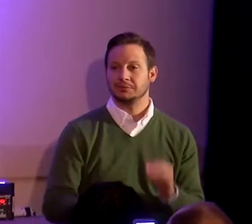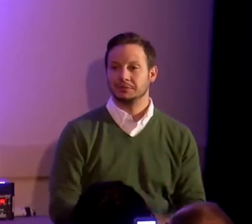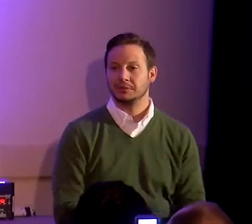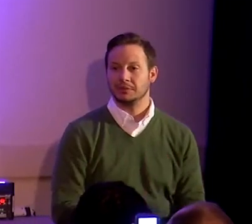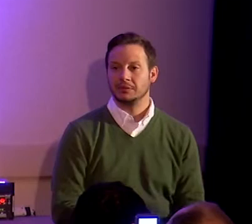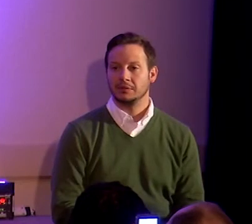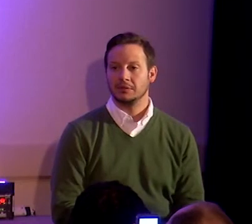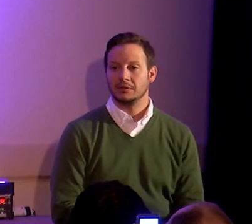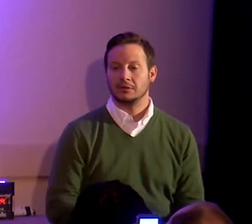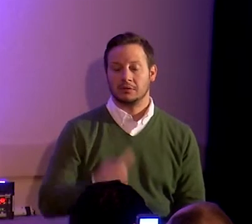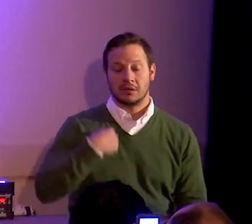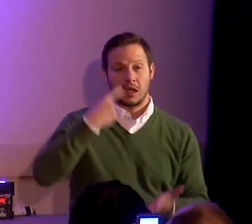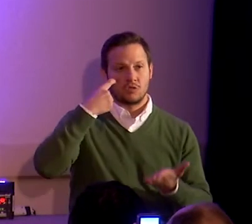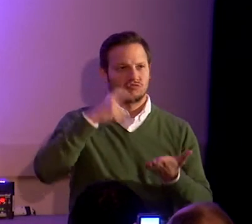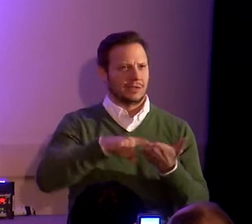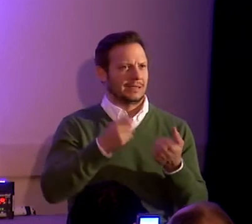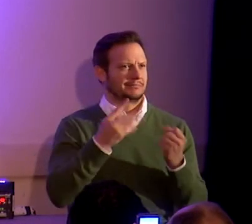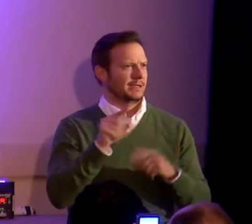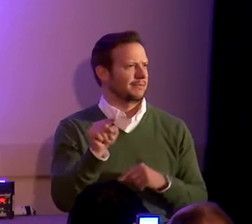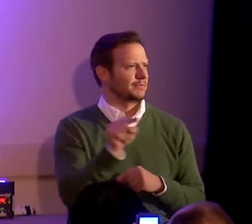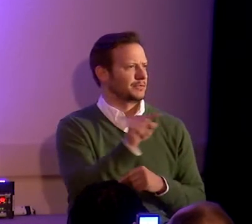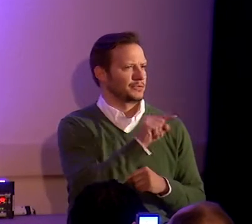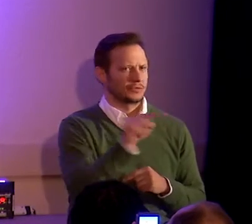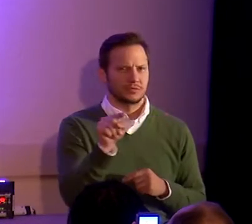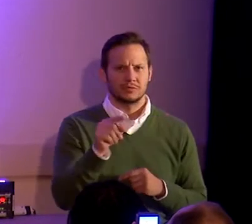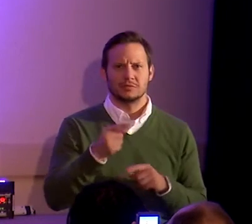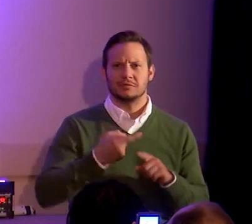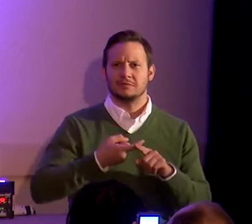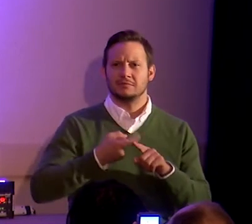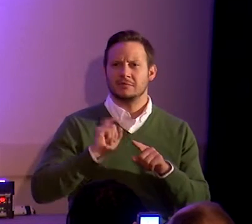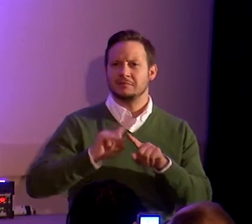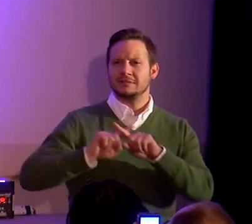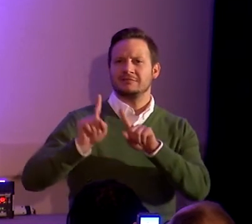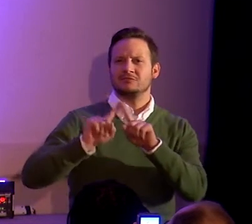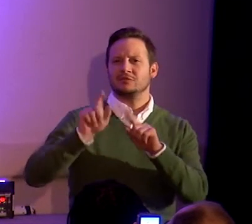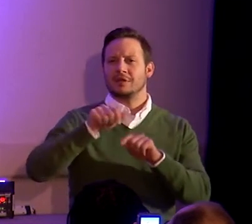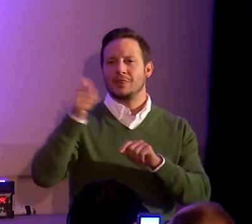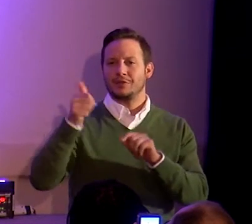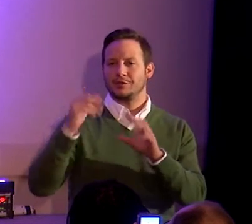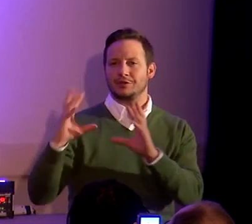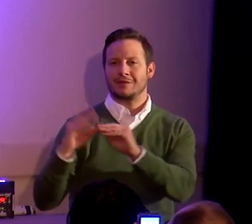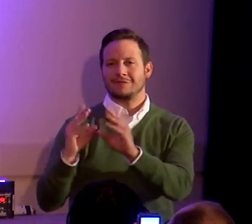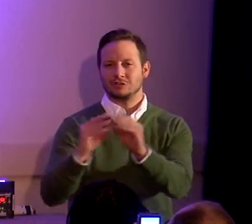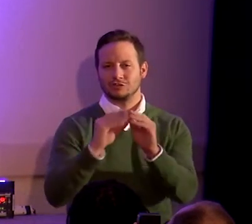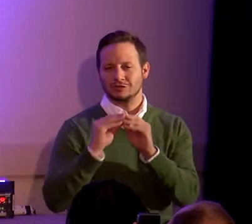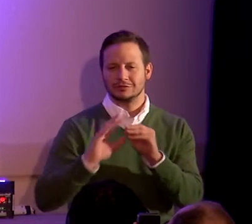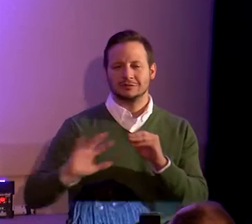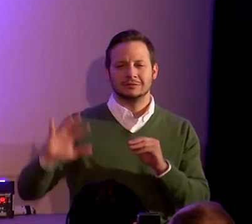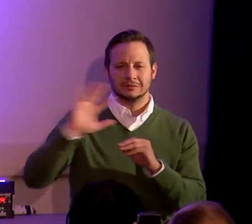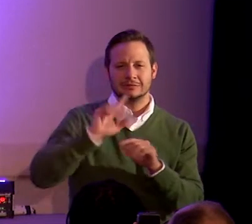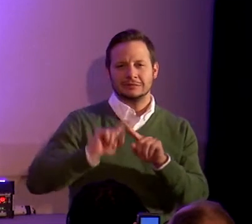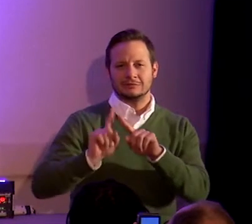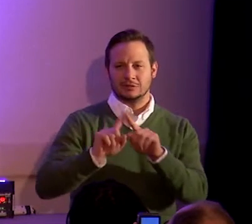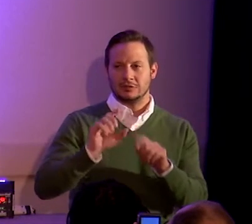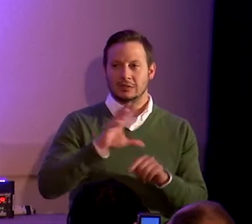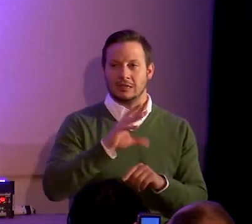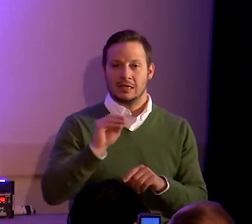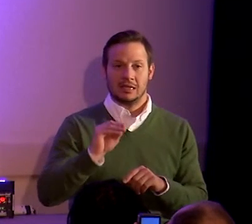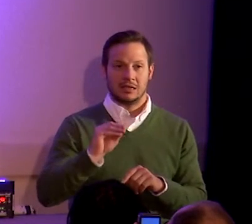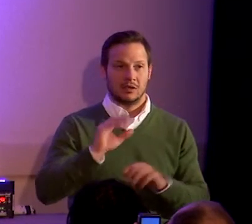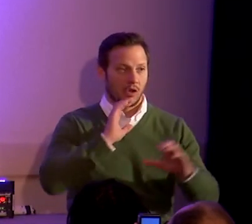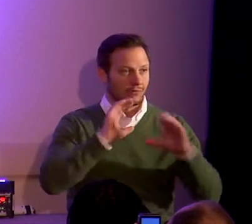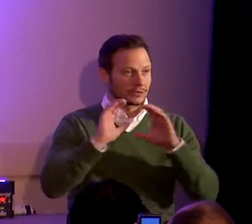but I recognize so many of you from all different kinds of atheist and secular conventions. And the conversations